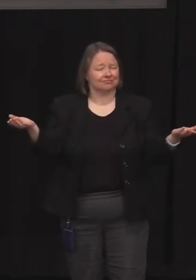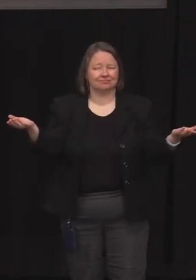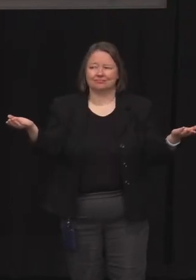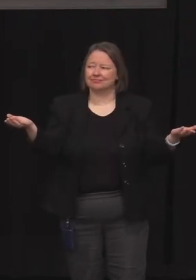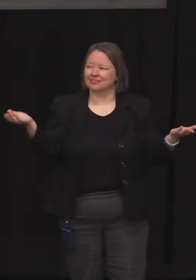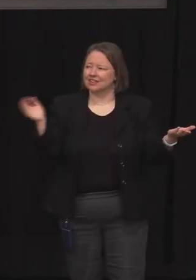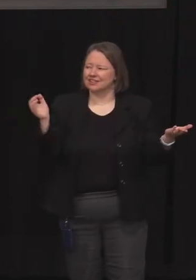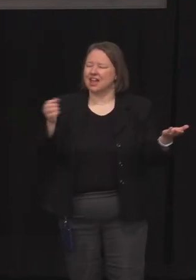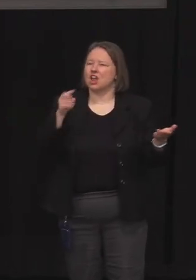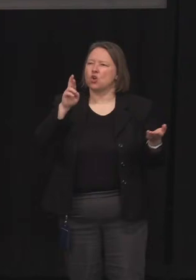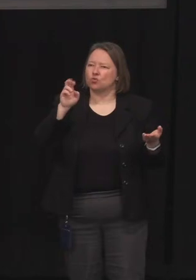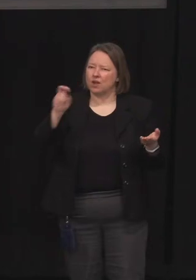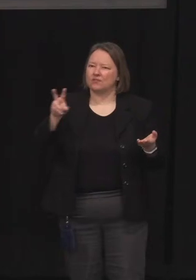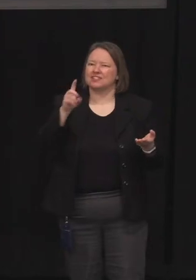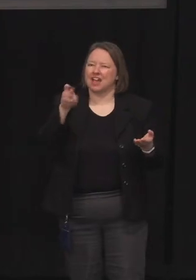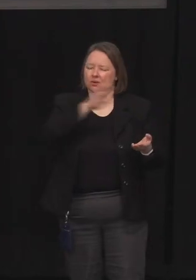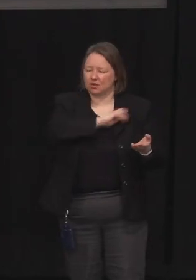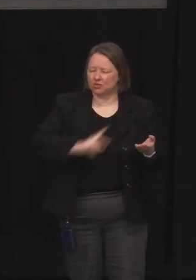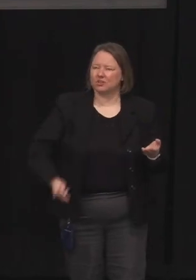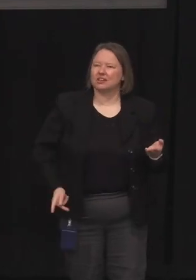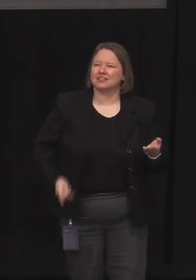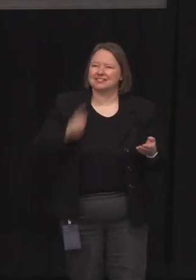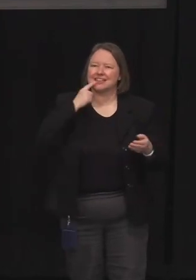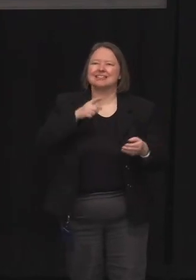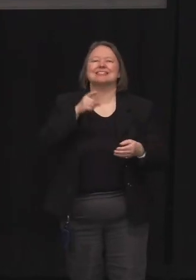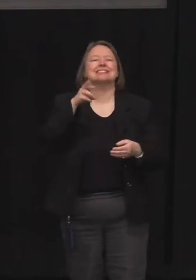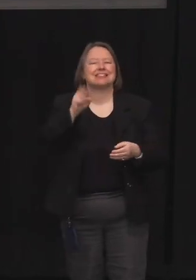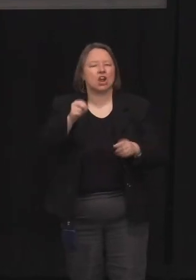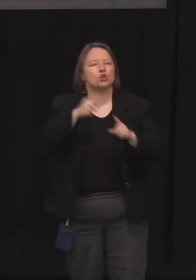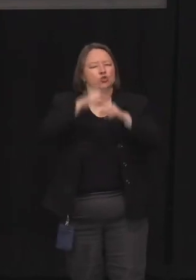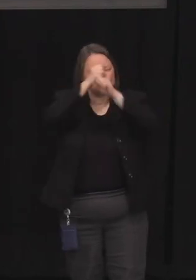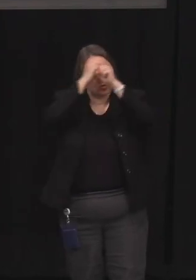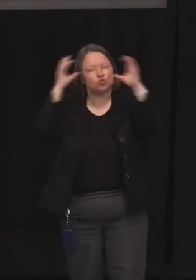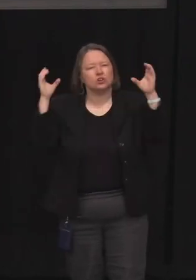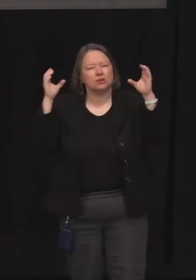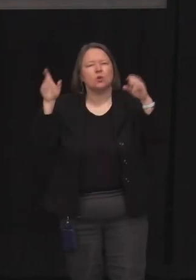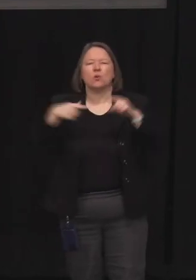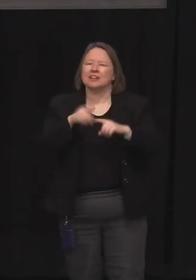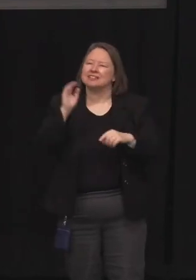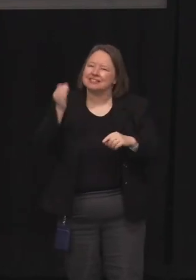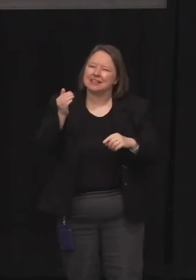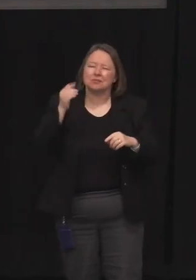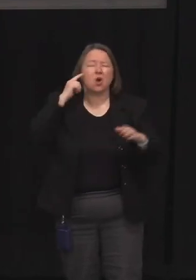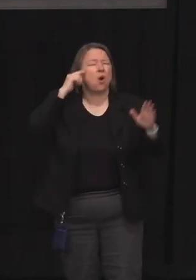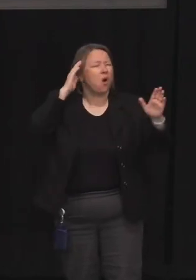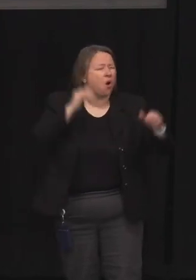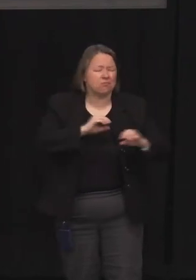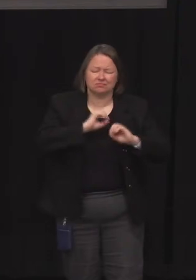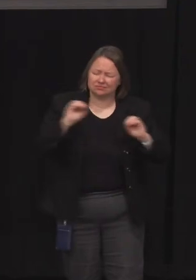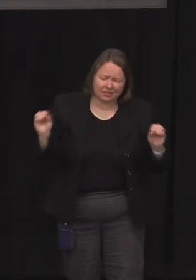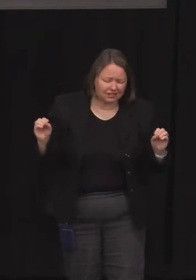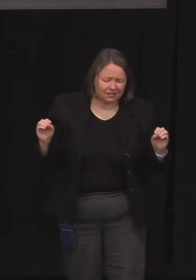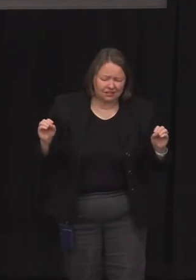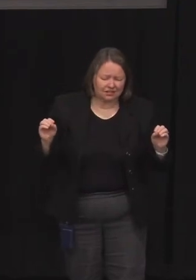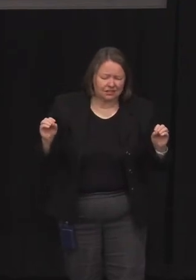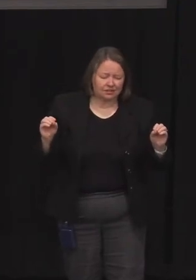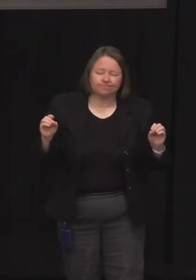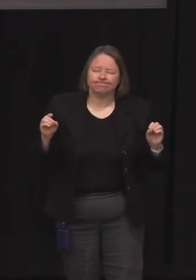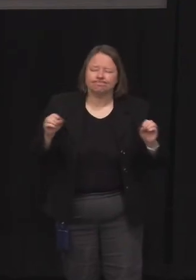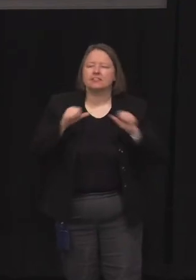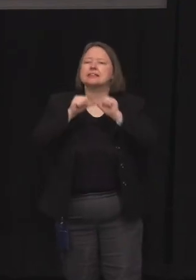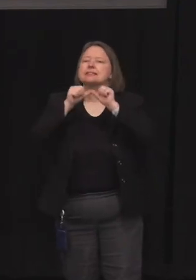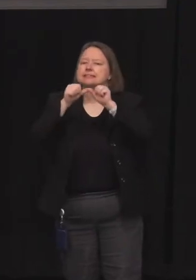just like Reverend Dr. King, dare to dream. And when it seems like all hope is gone, you keep